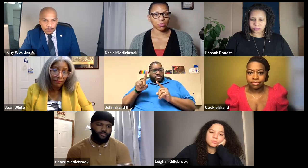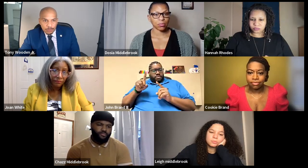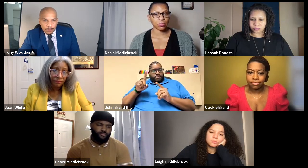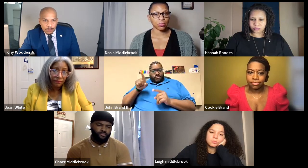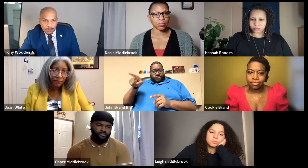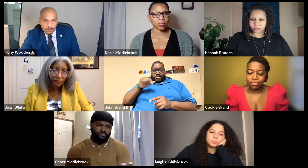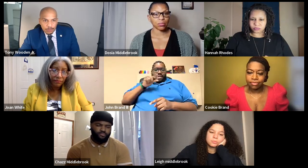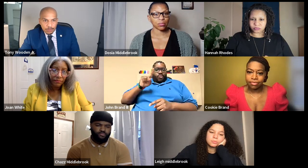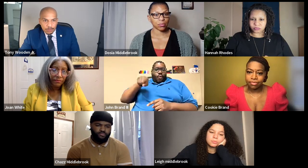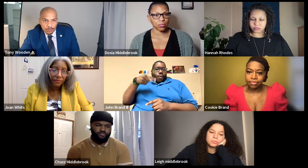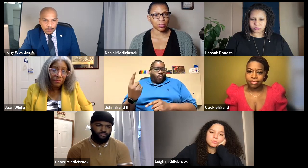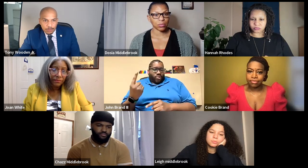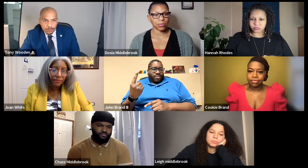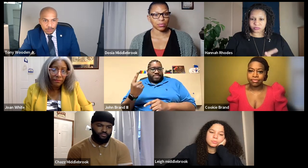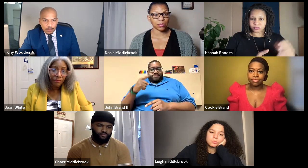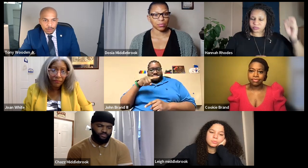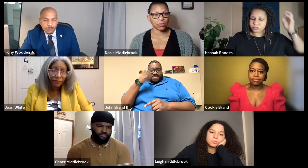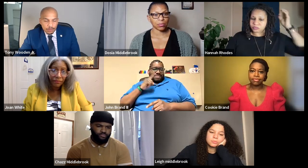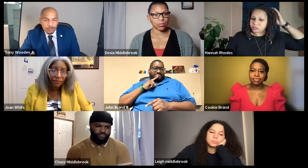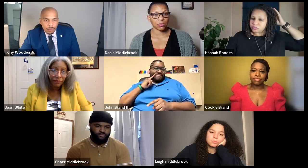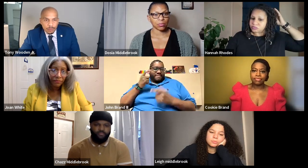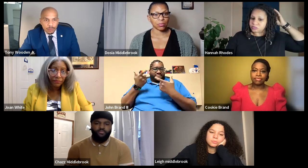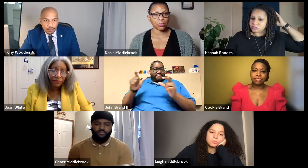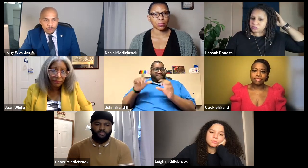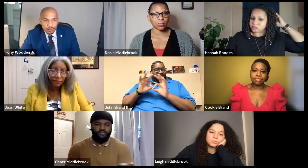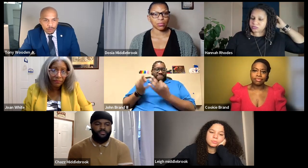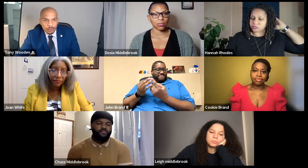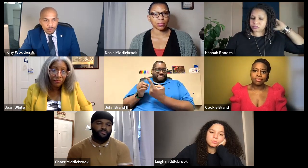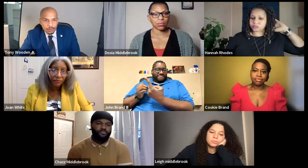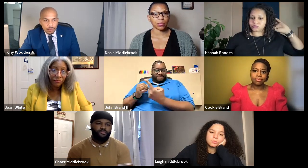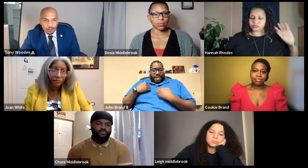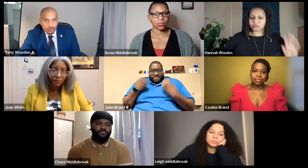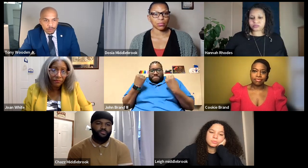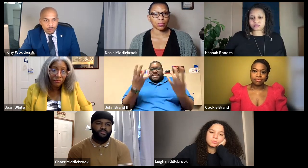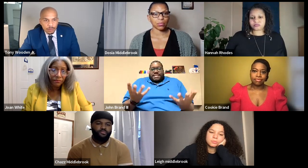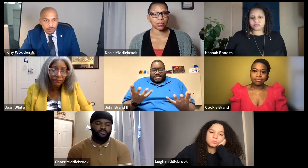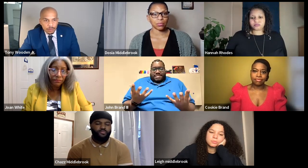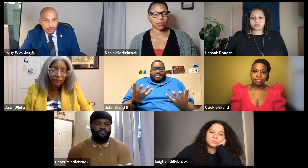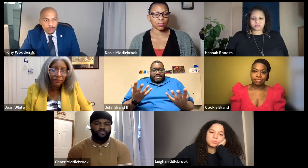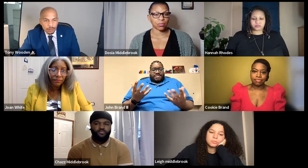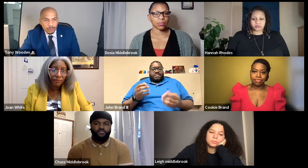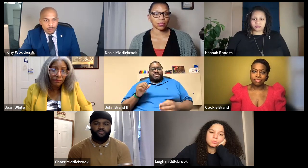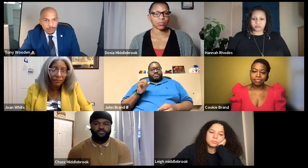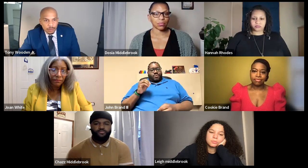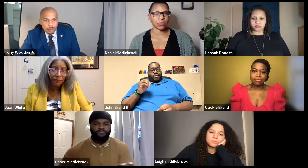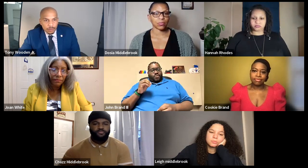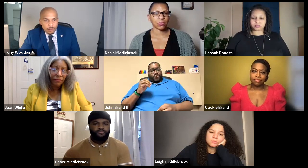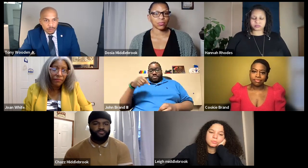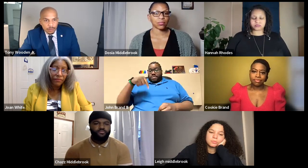And to have, to have researchers go, and we only have one Black deaf family. There isn't just one,